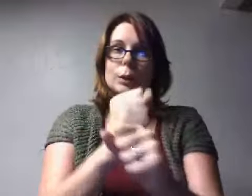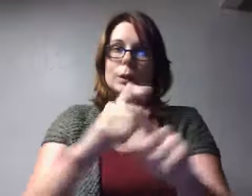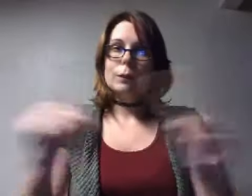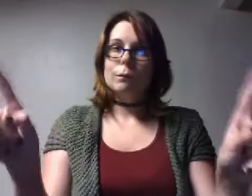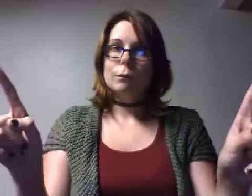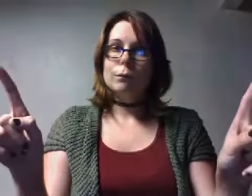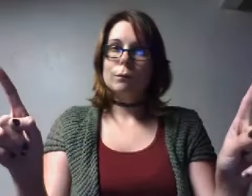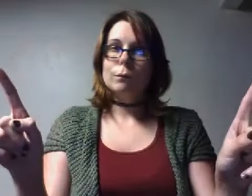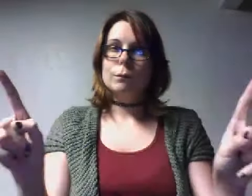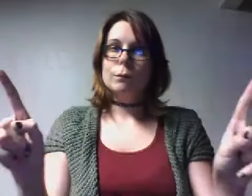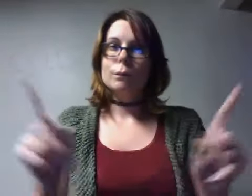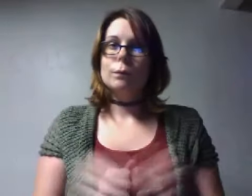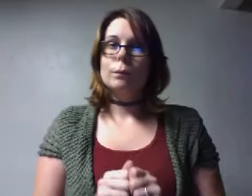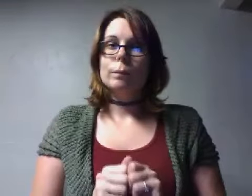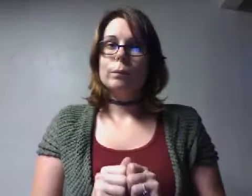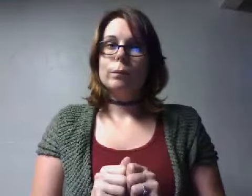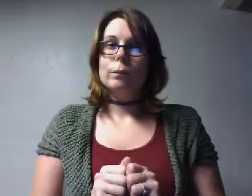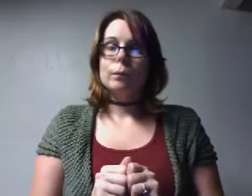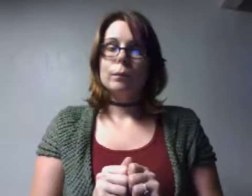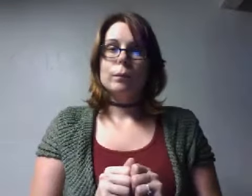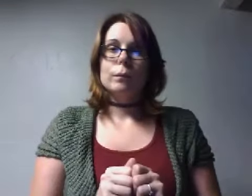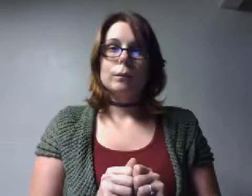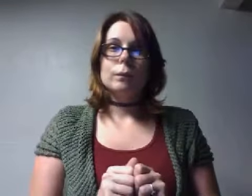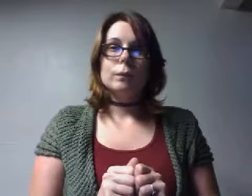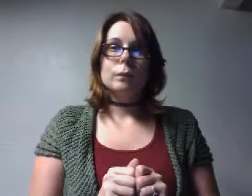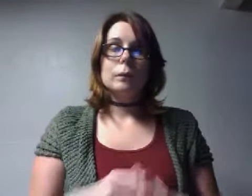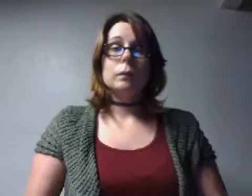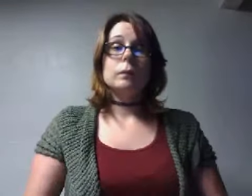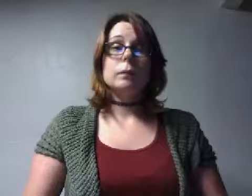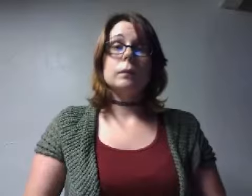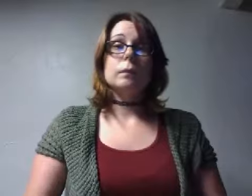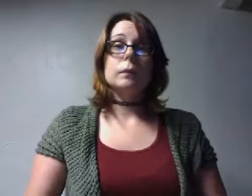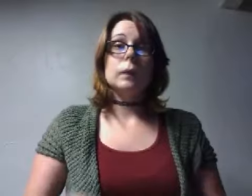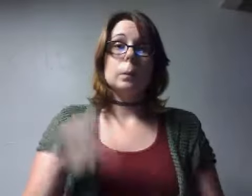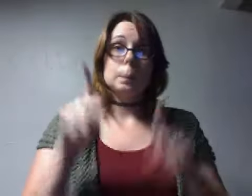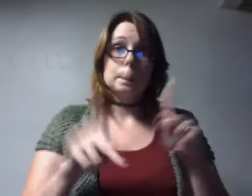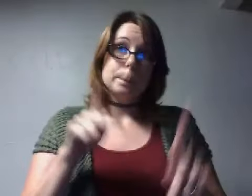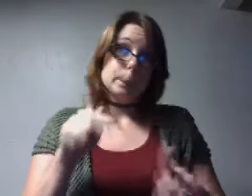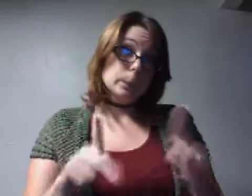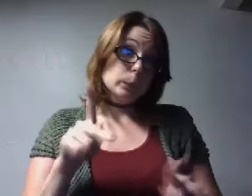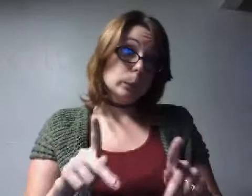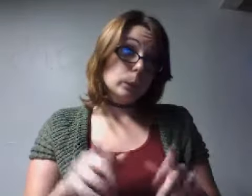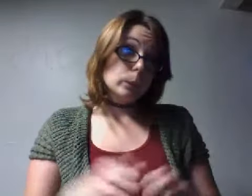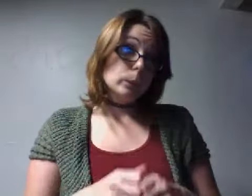Really, I enjoy shooting people. I mainly photograph my friends, and I'm very intrigued by human emotions,